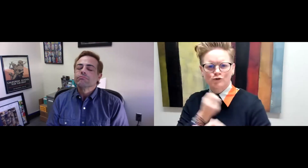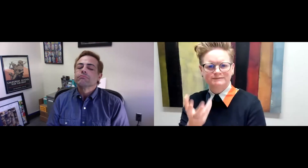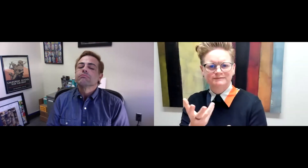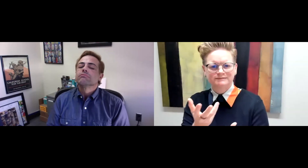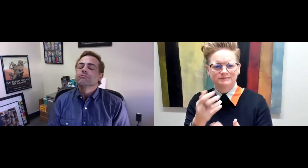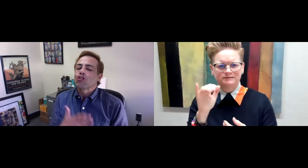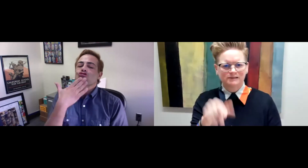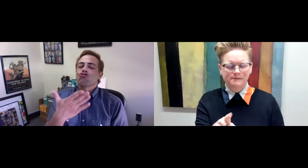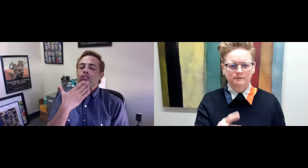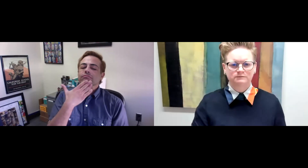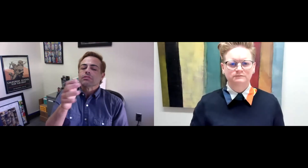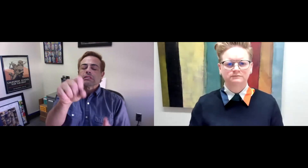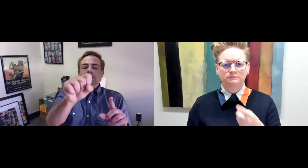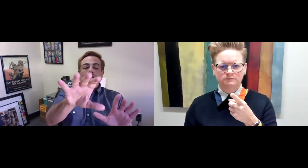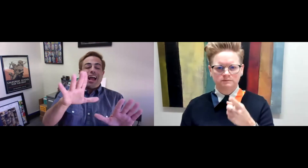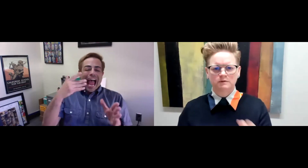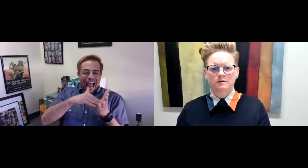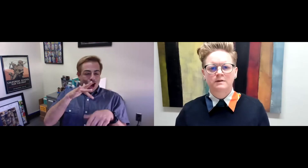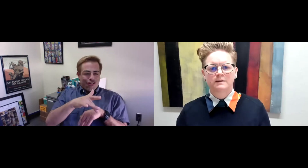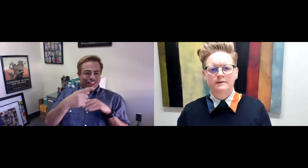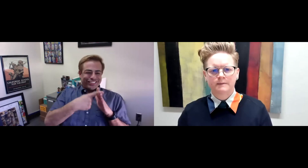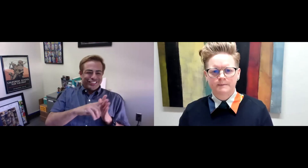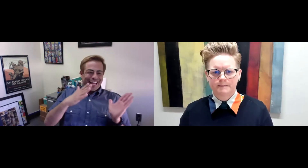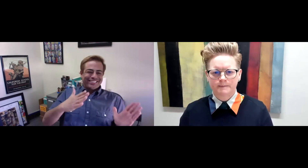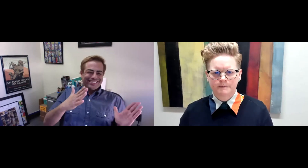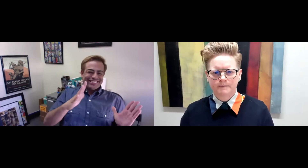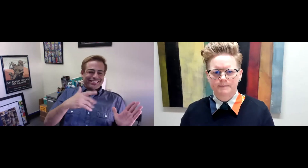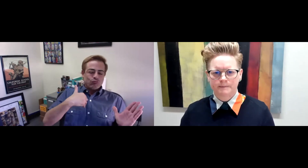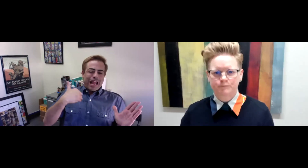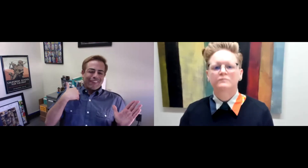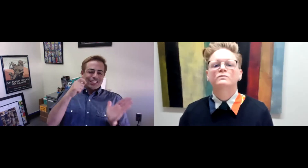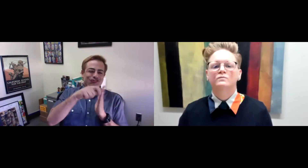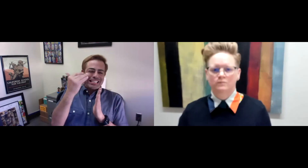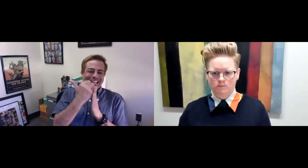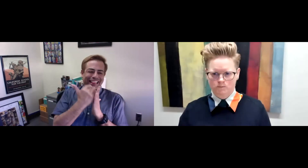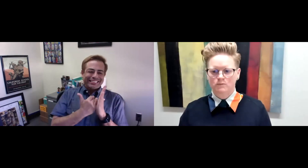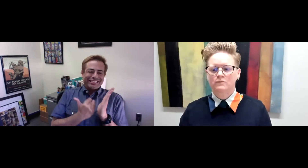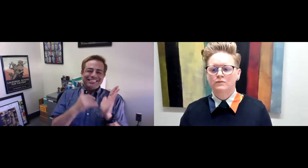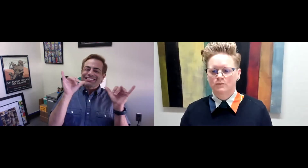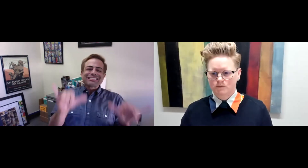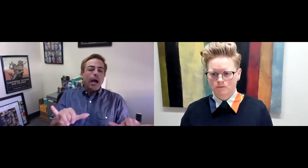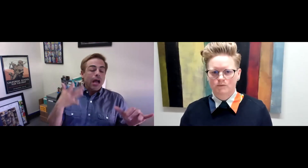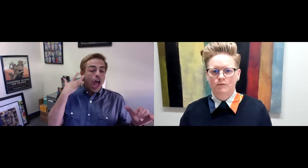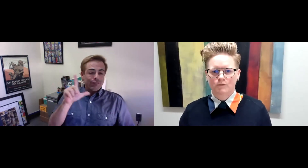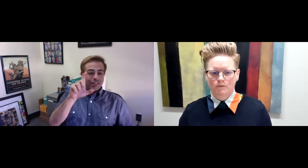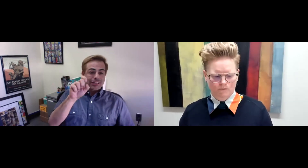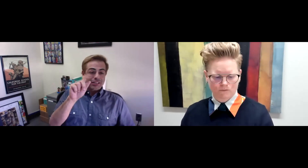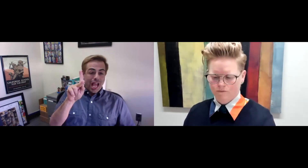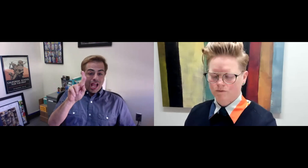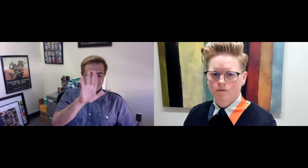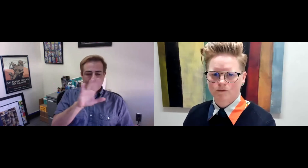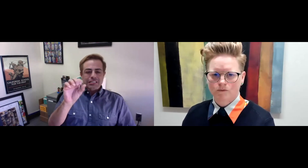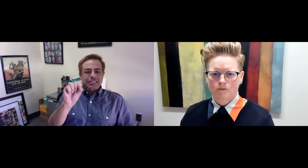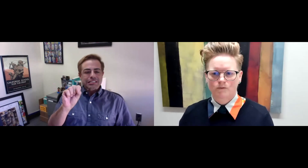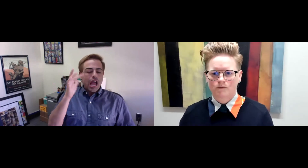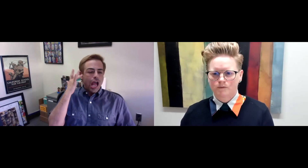and English, expressive and receptive. Yeah, again, in our early start, we have sort of a